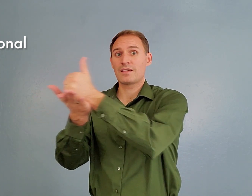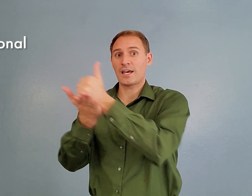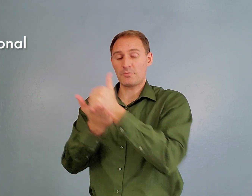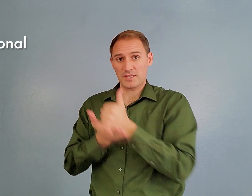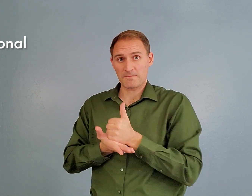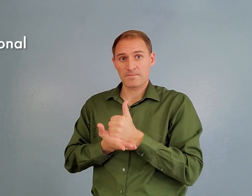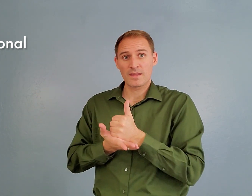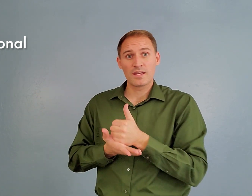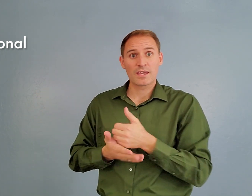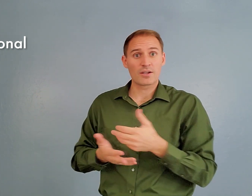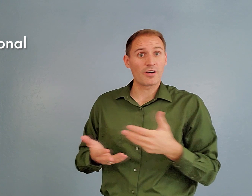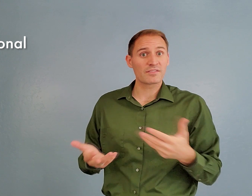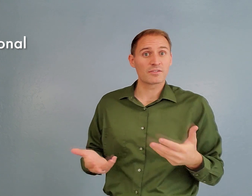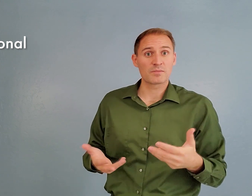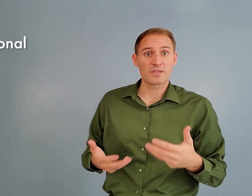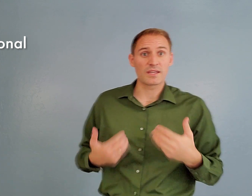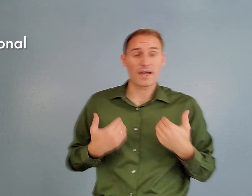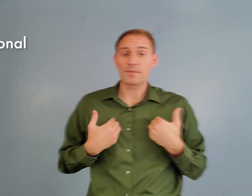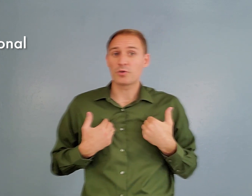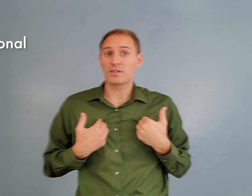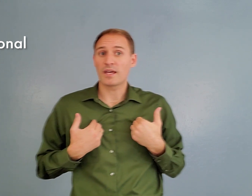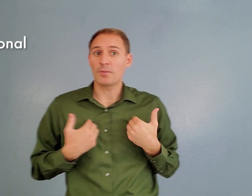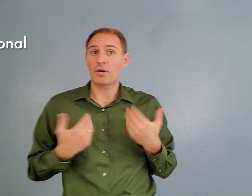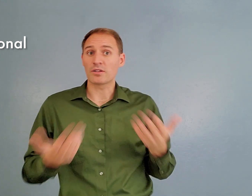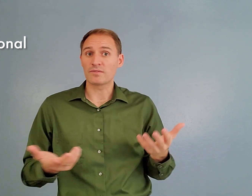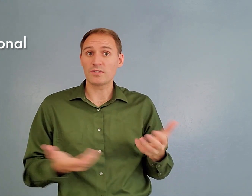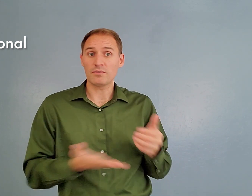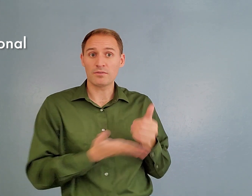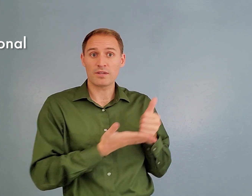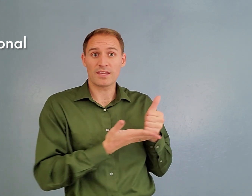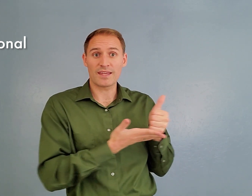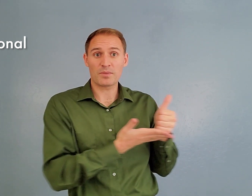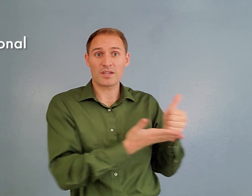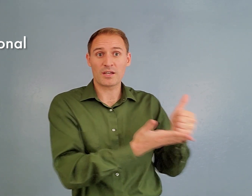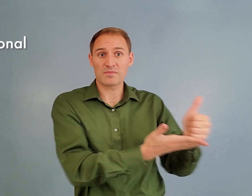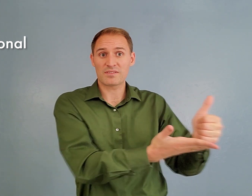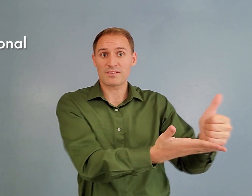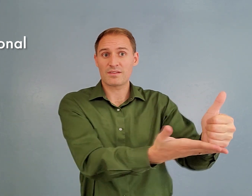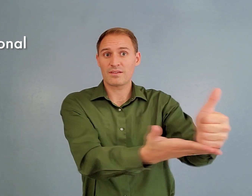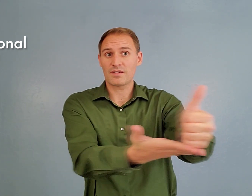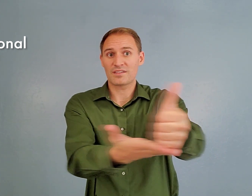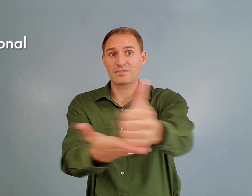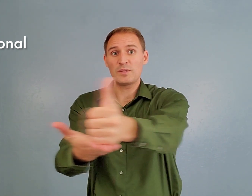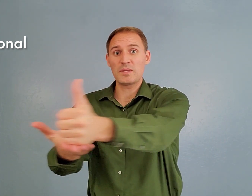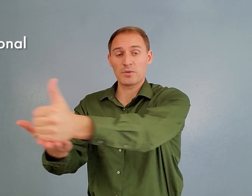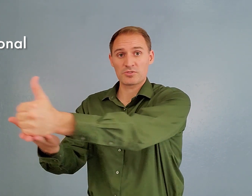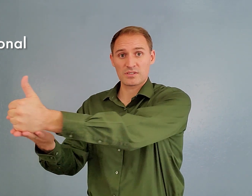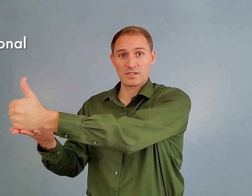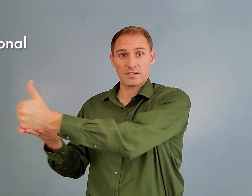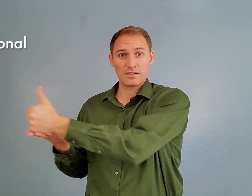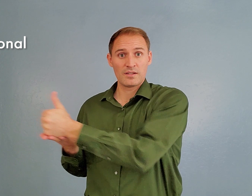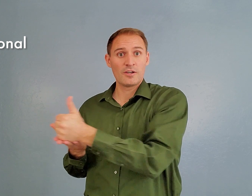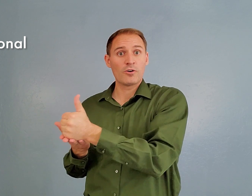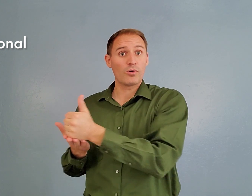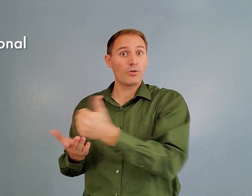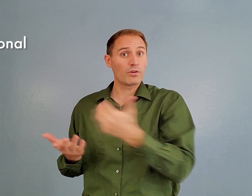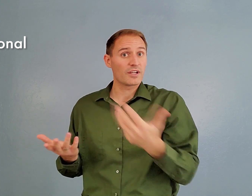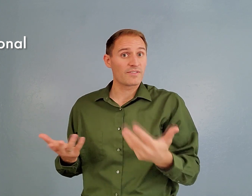help me. And also it could be, I'm going to help all of you. And that becomes a sweeping motion. Or if